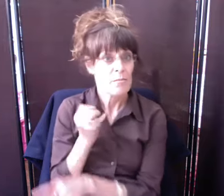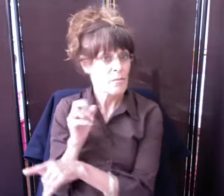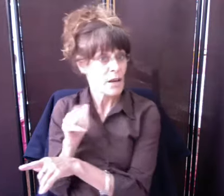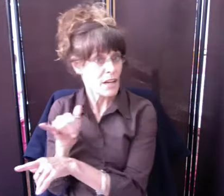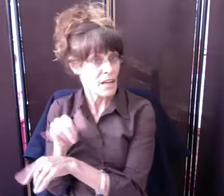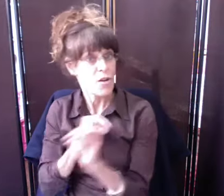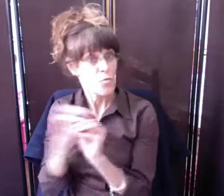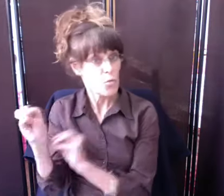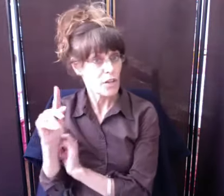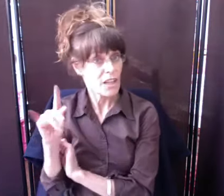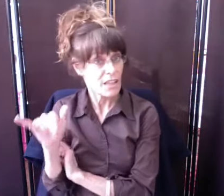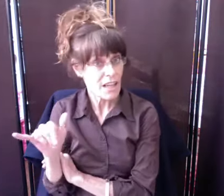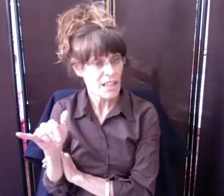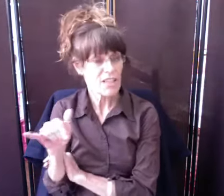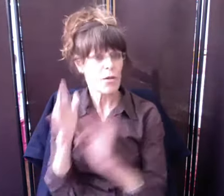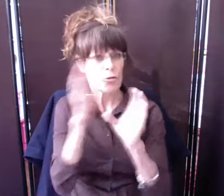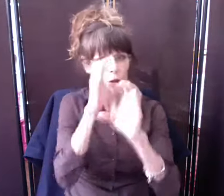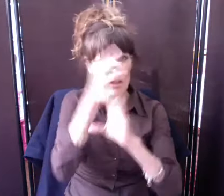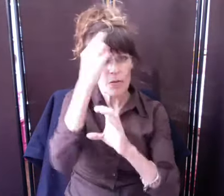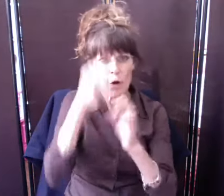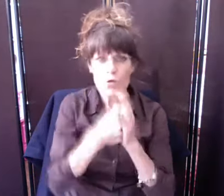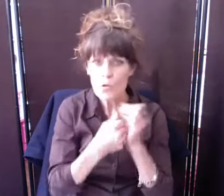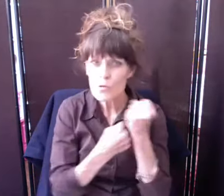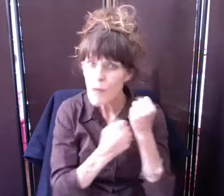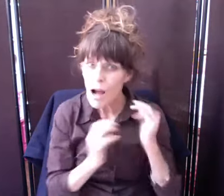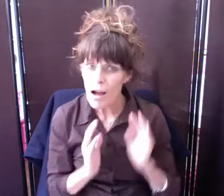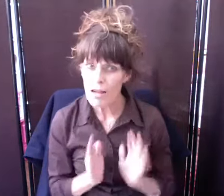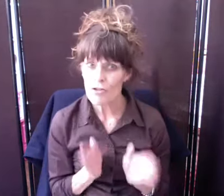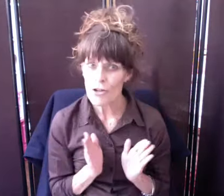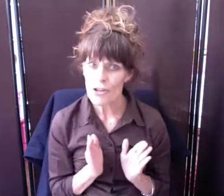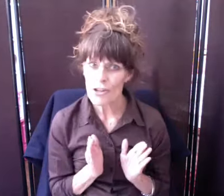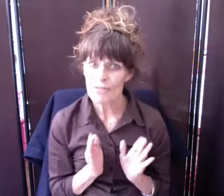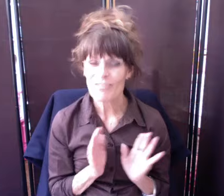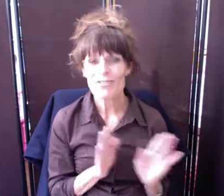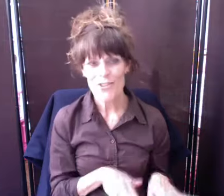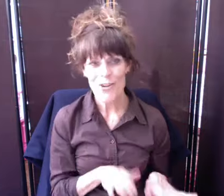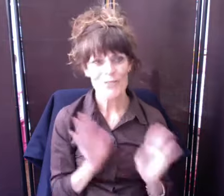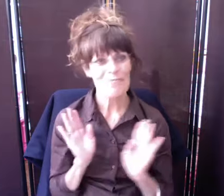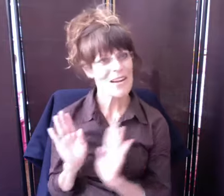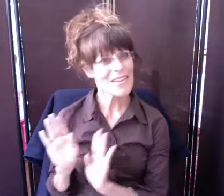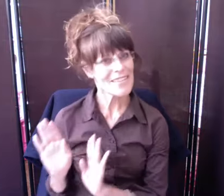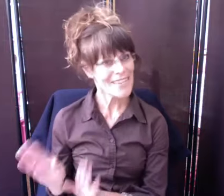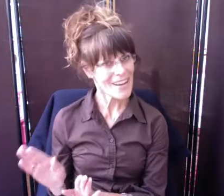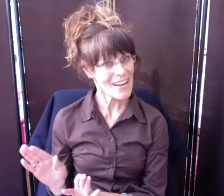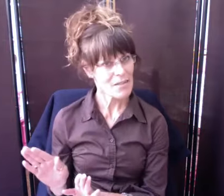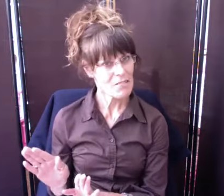and so I had to find a new sponsor, and I took my time. I don't think I had a sponsor for about a year and a